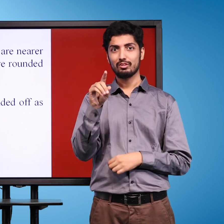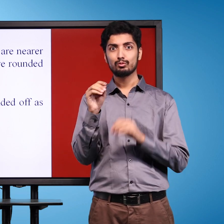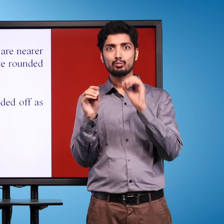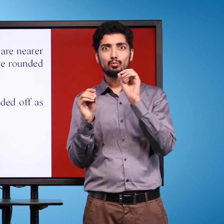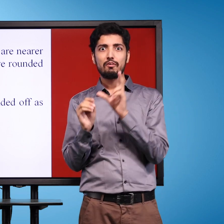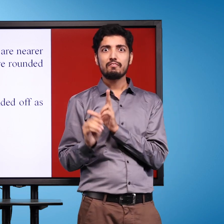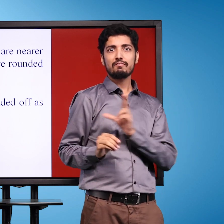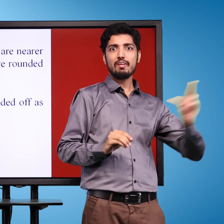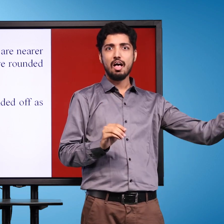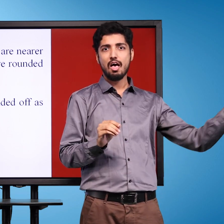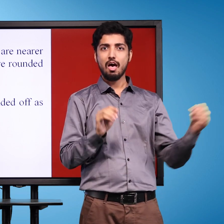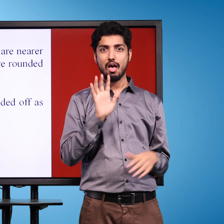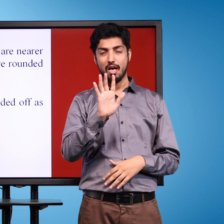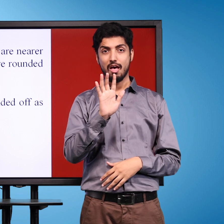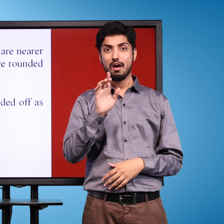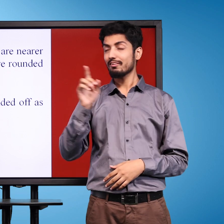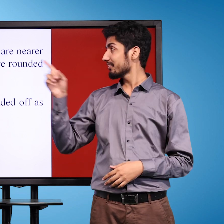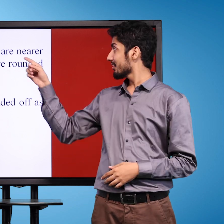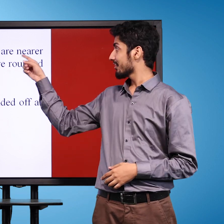off as 1000.